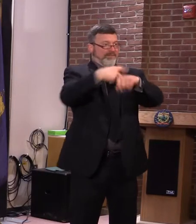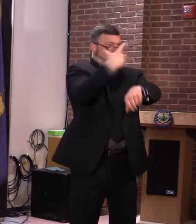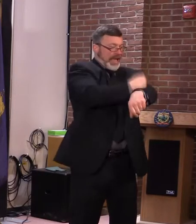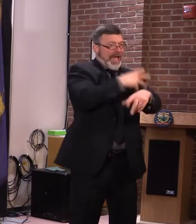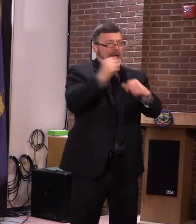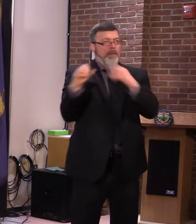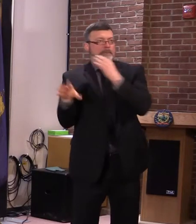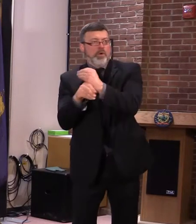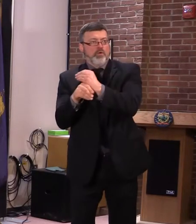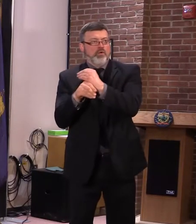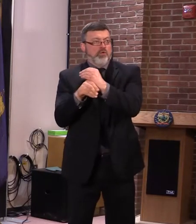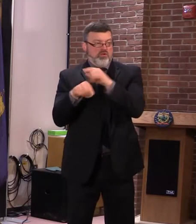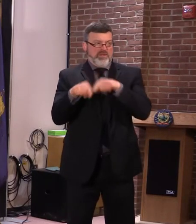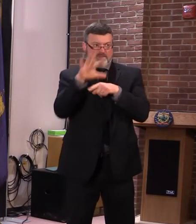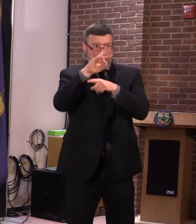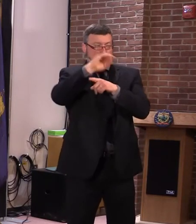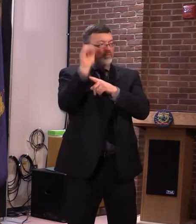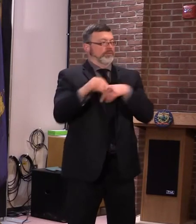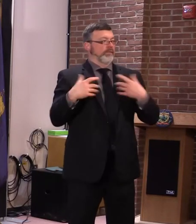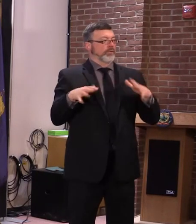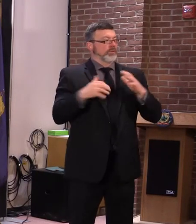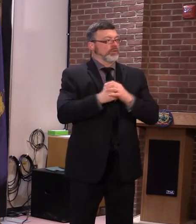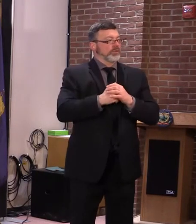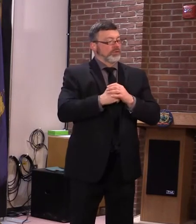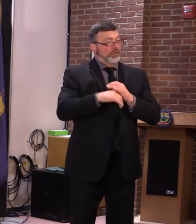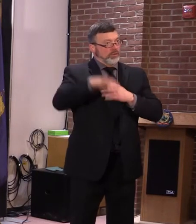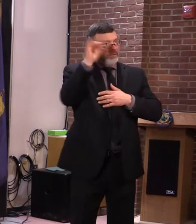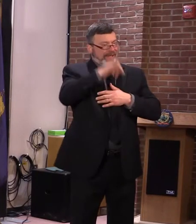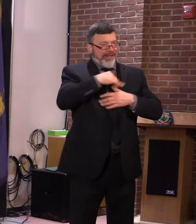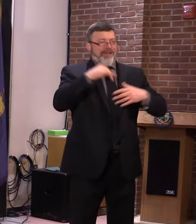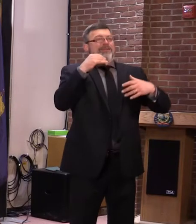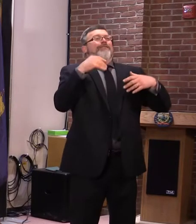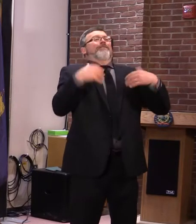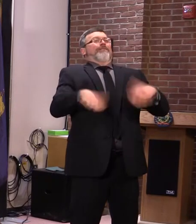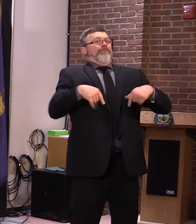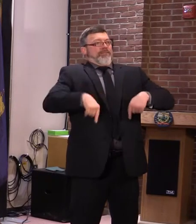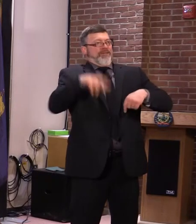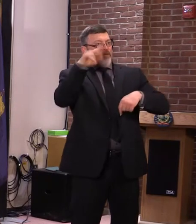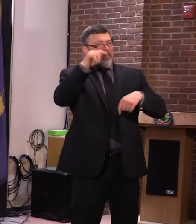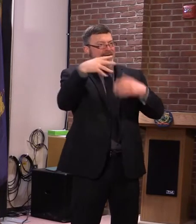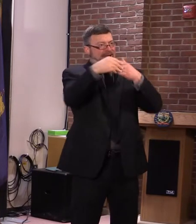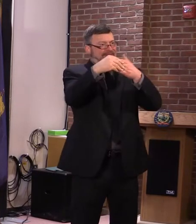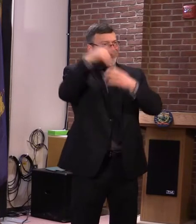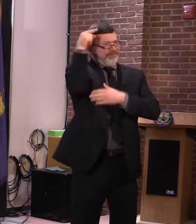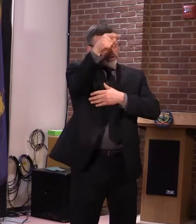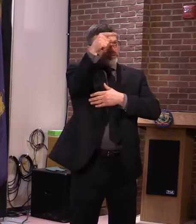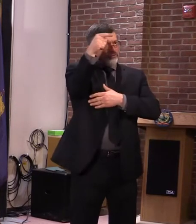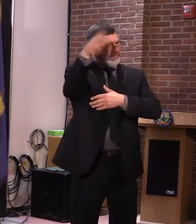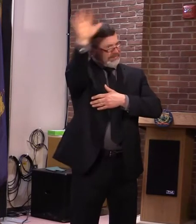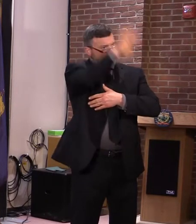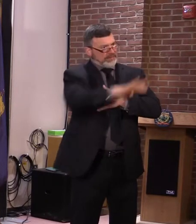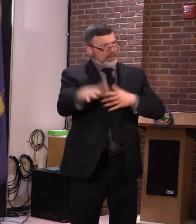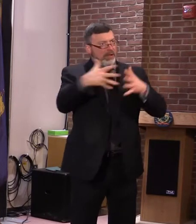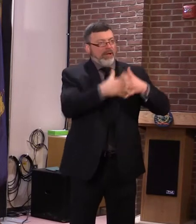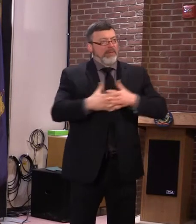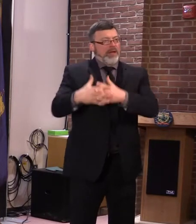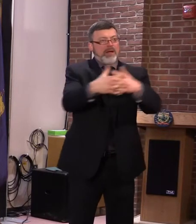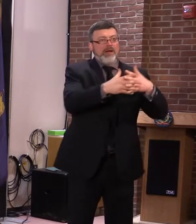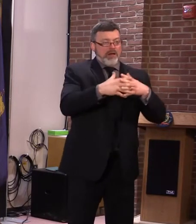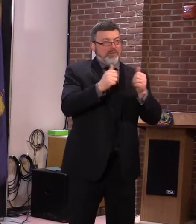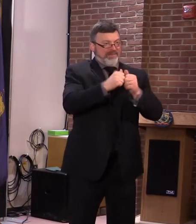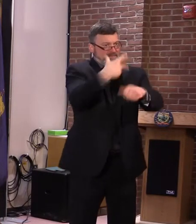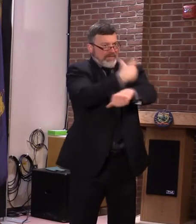the nation, we hope to see more Vermonters become up to date in their vaccinations. And we continue to